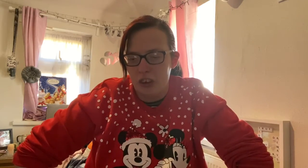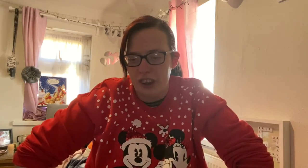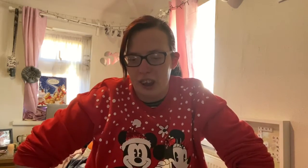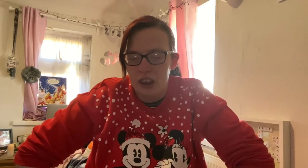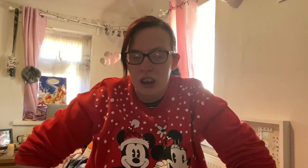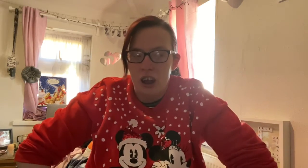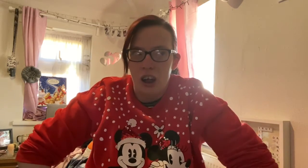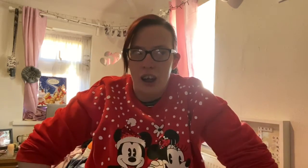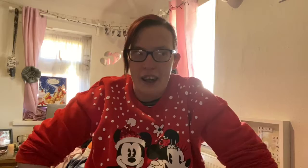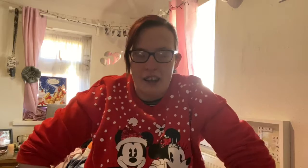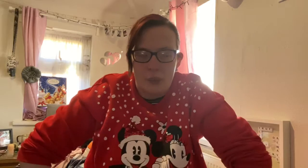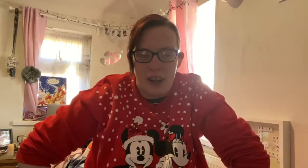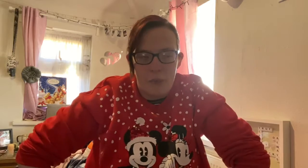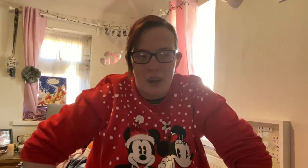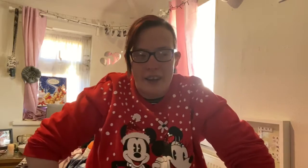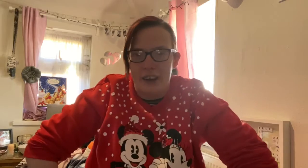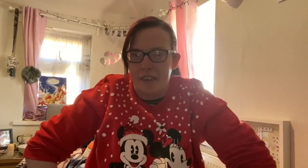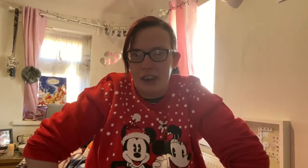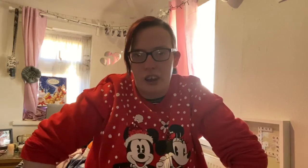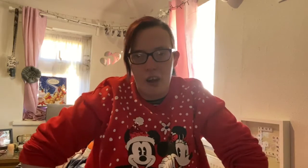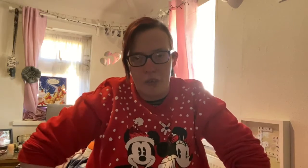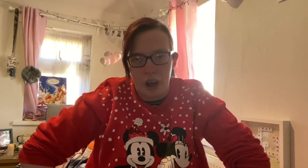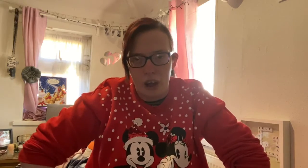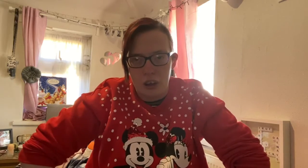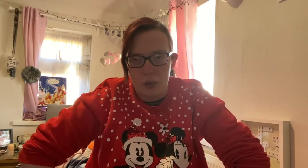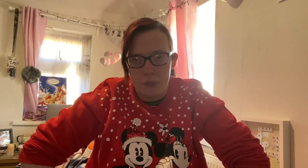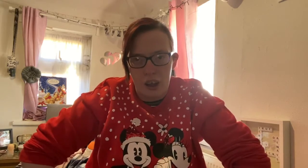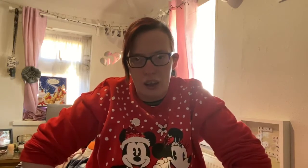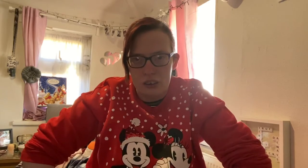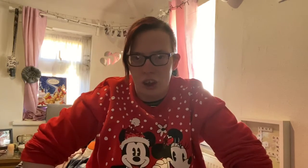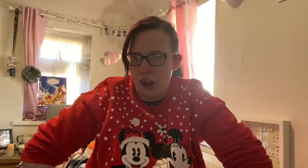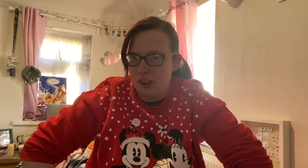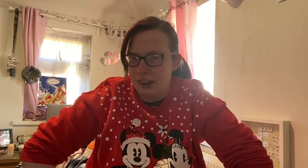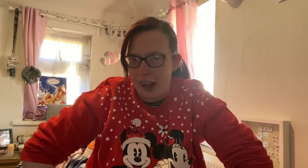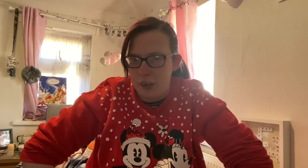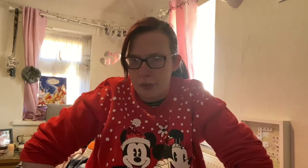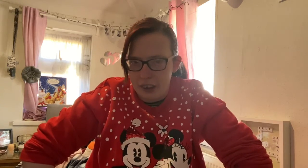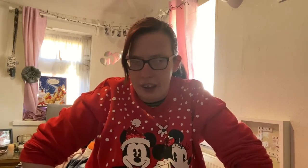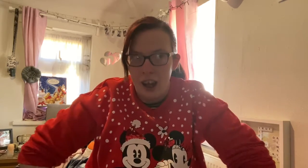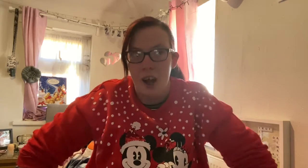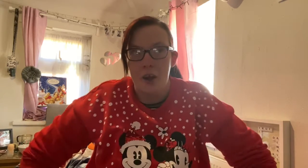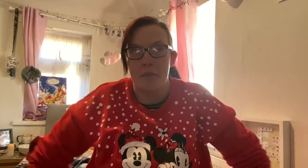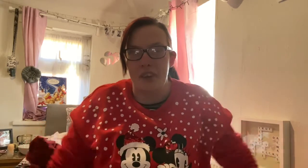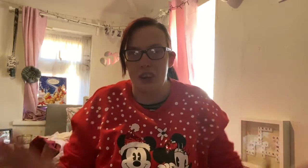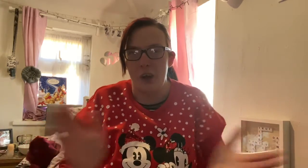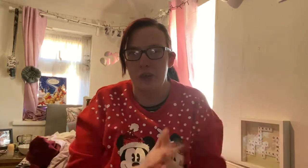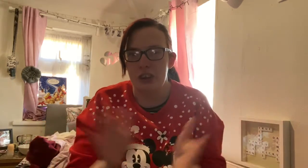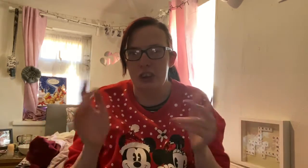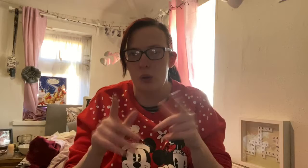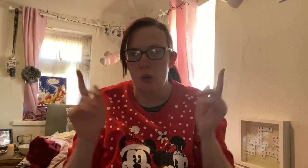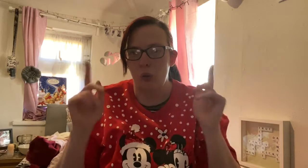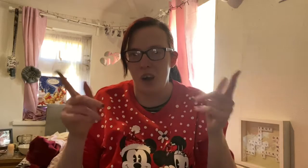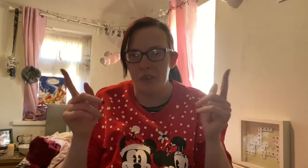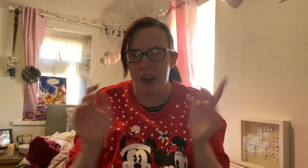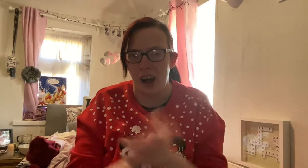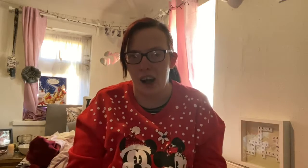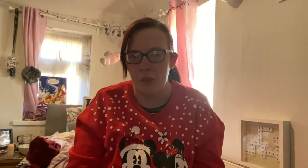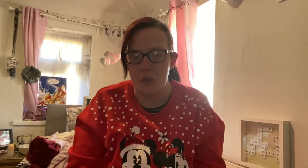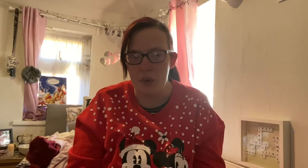ya, explain why there isn't a Vlogmas on day 3. But don't you worry, I will be